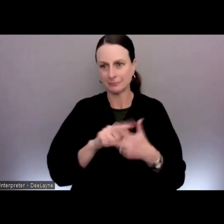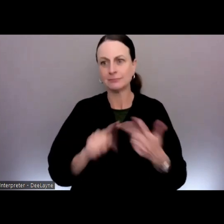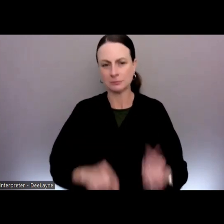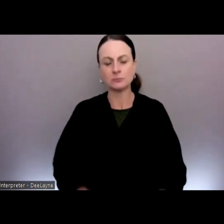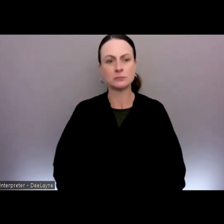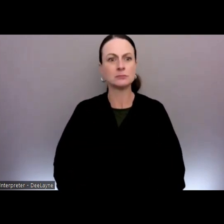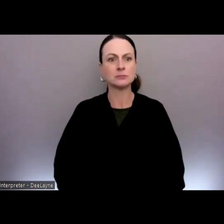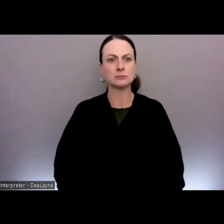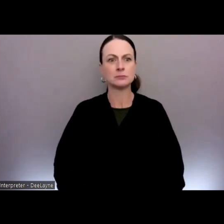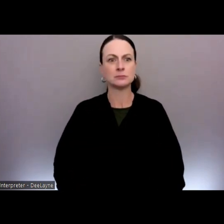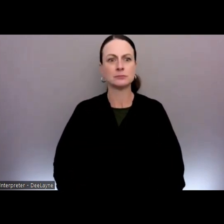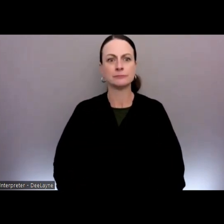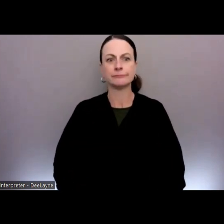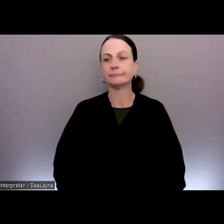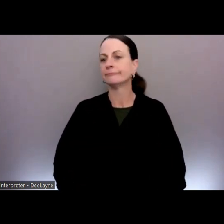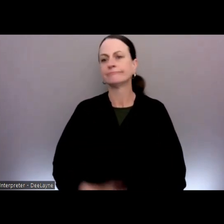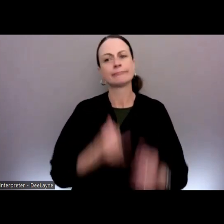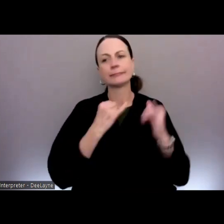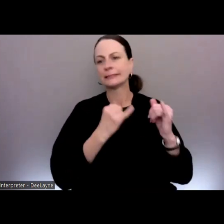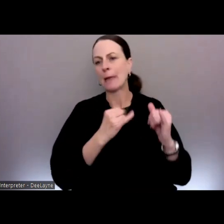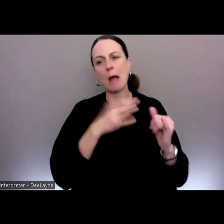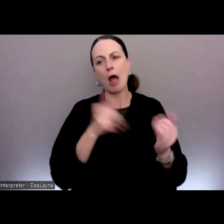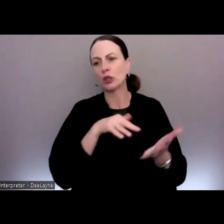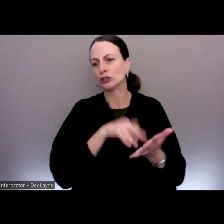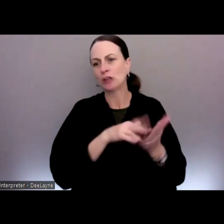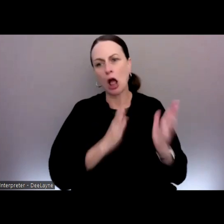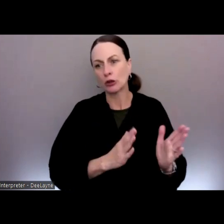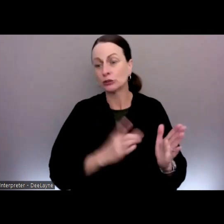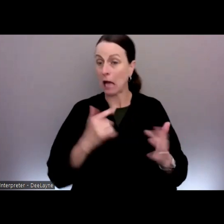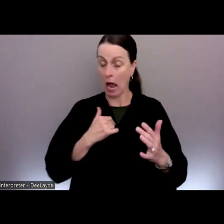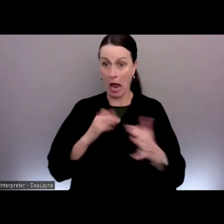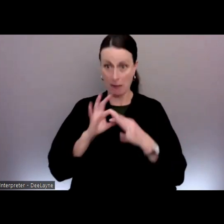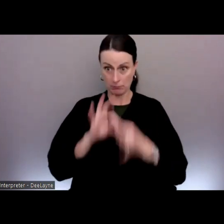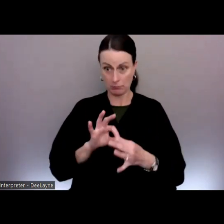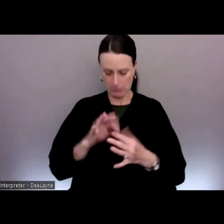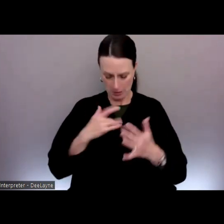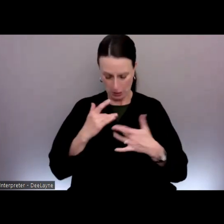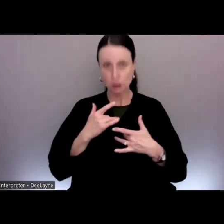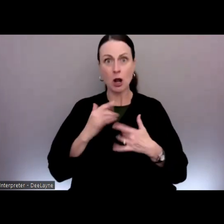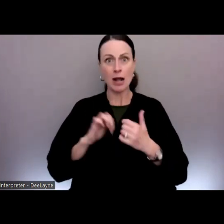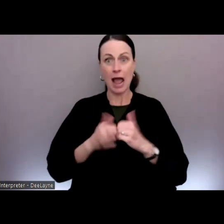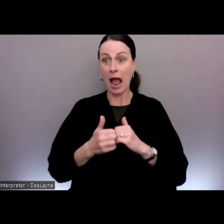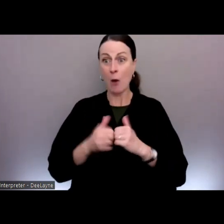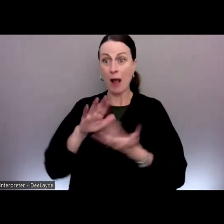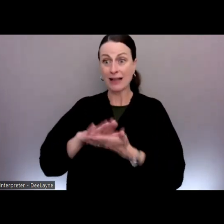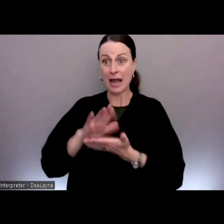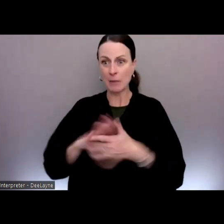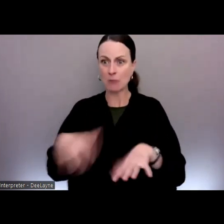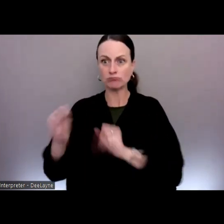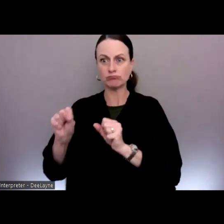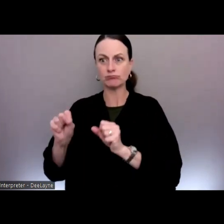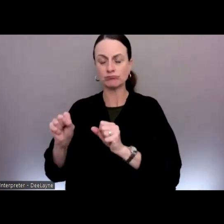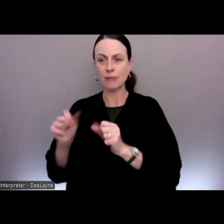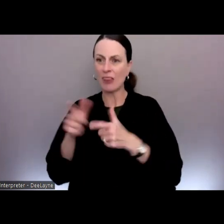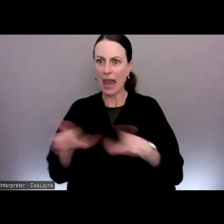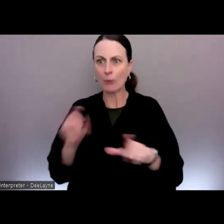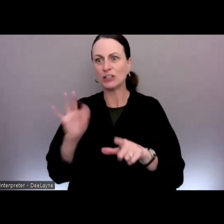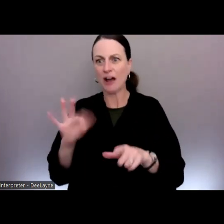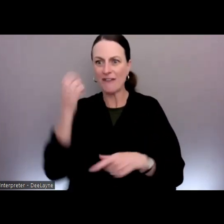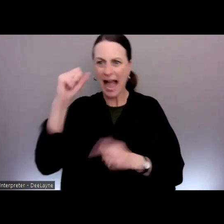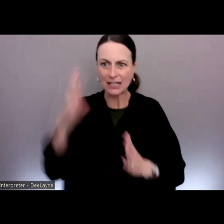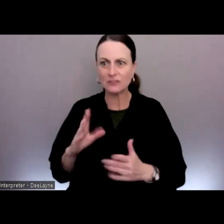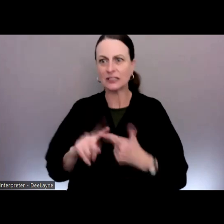Like many other scholars, I am concerned with how the academy appropriates the language of activists and racialized and oppressed